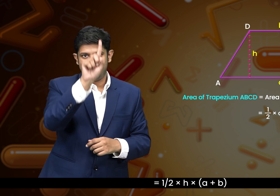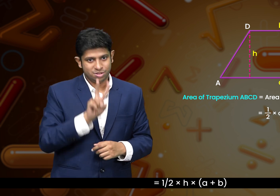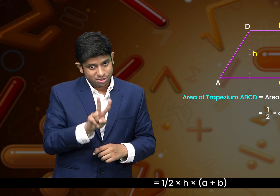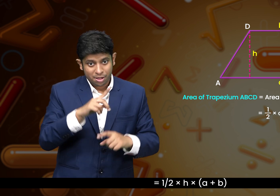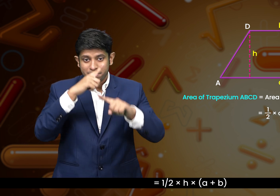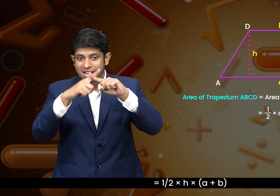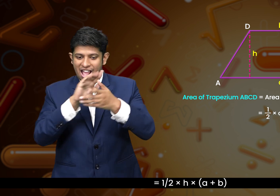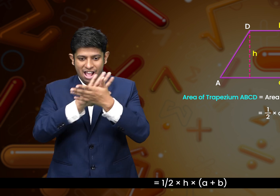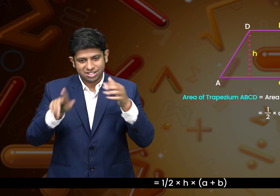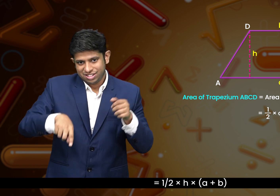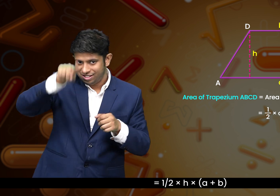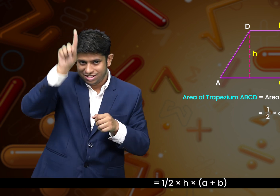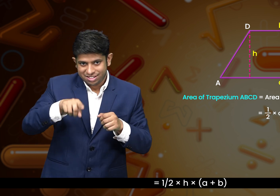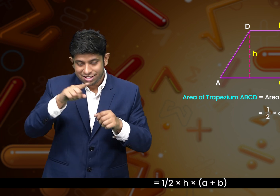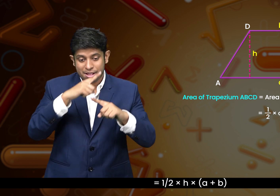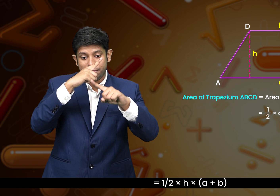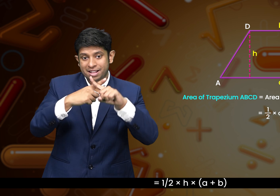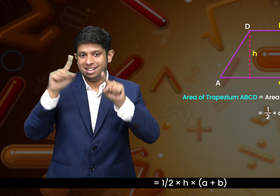half into H into A plus B.